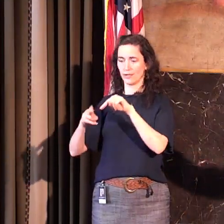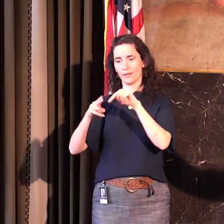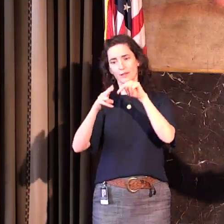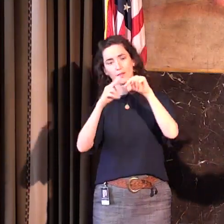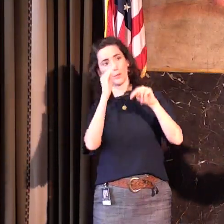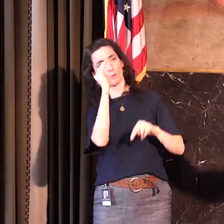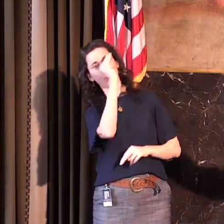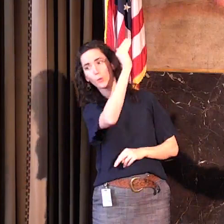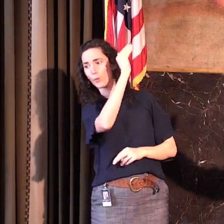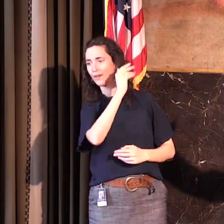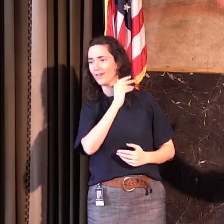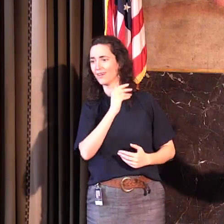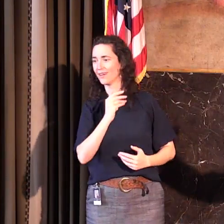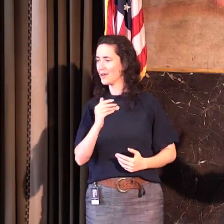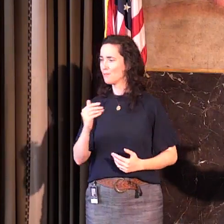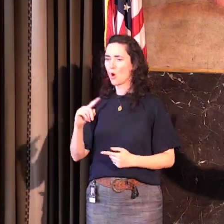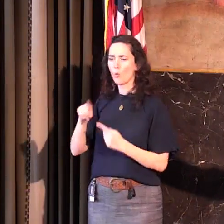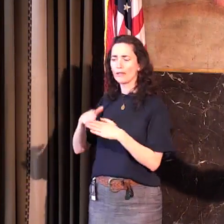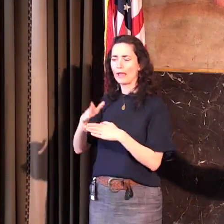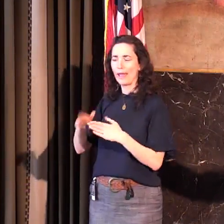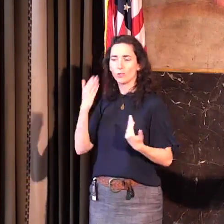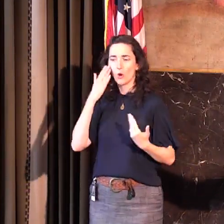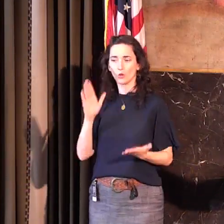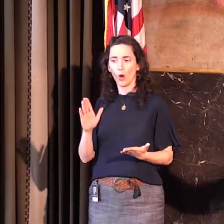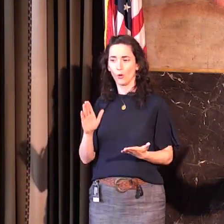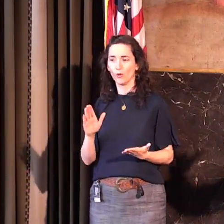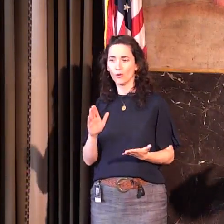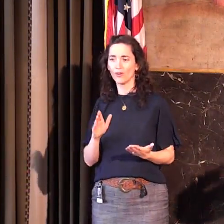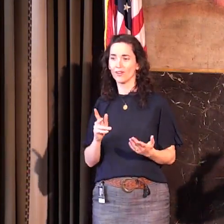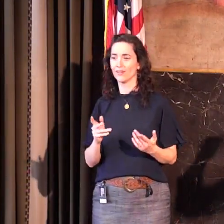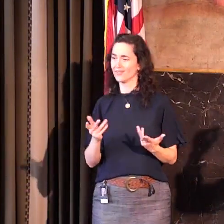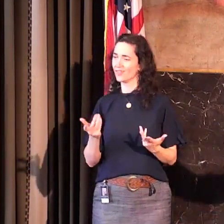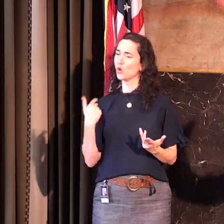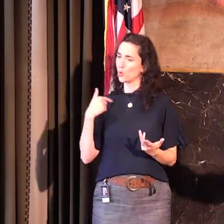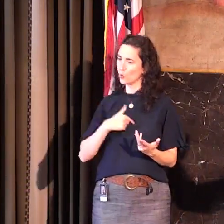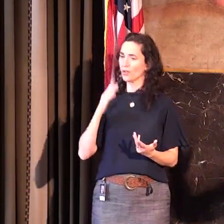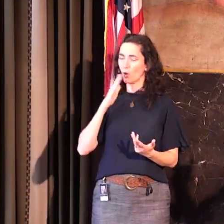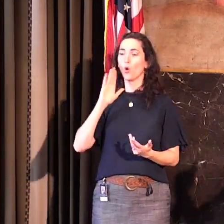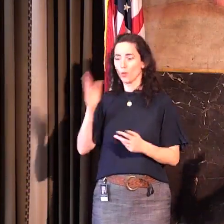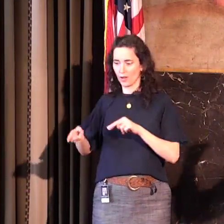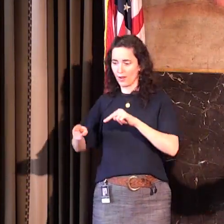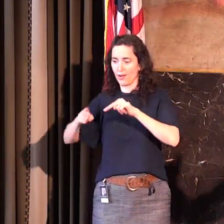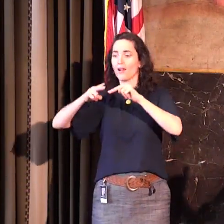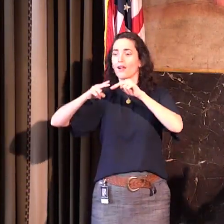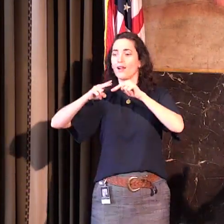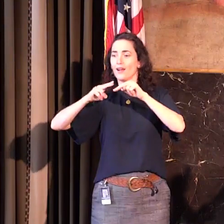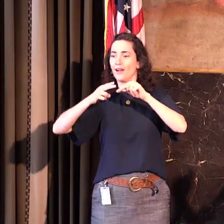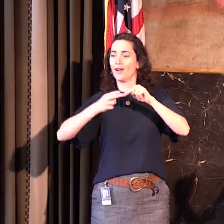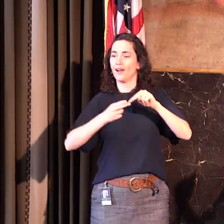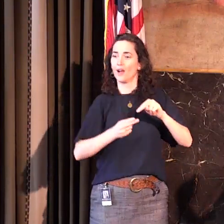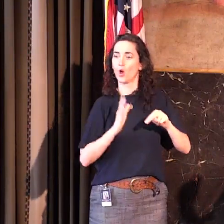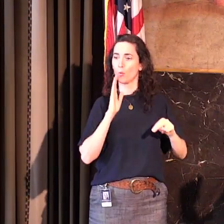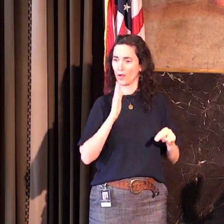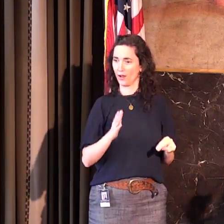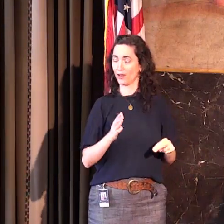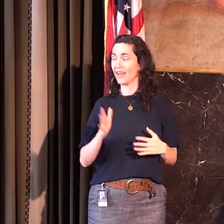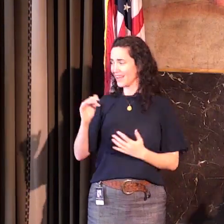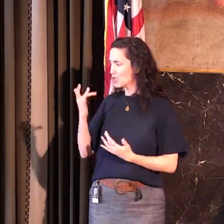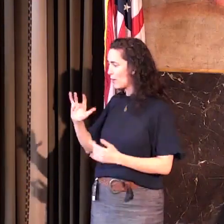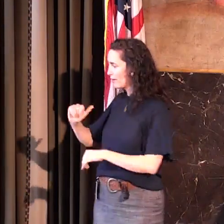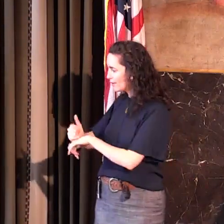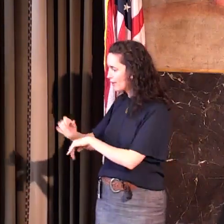continuing without end. Well, we know it's going to end at some point, and really knowing what that point is why you want to see the model in the first place.